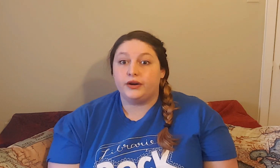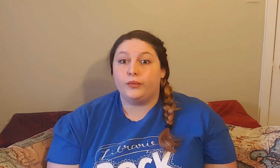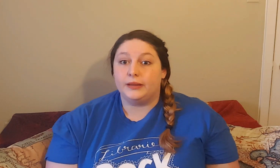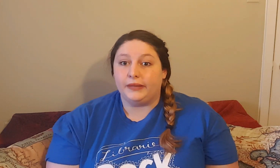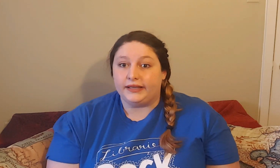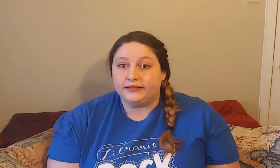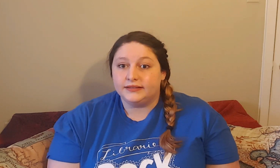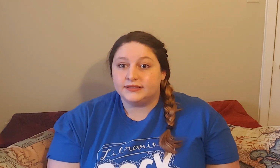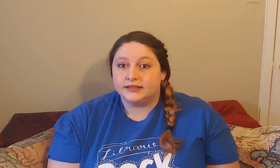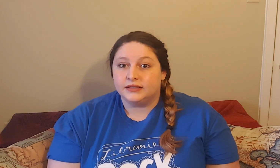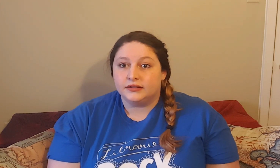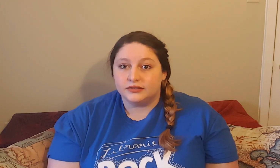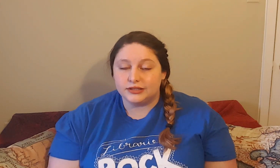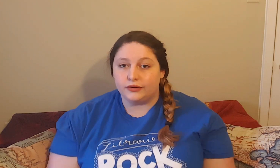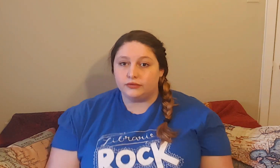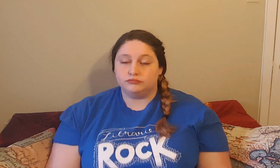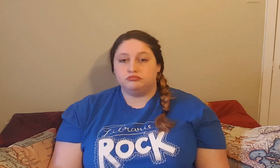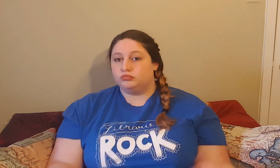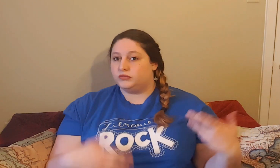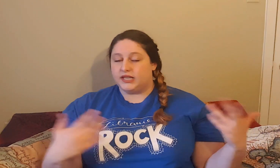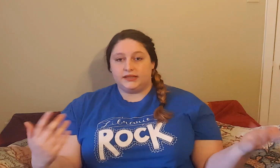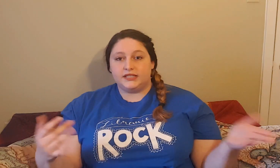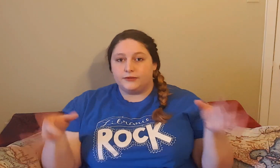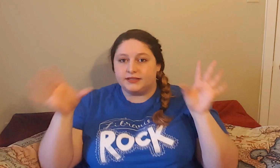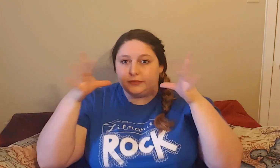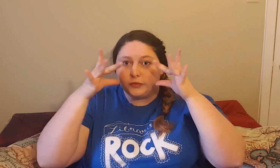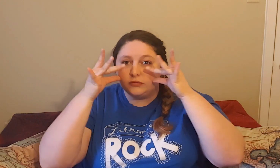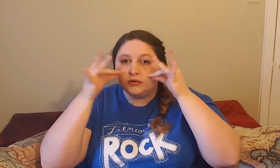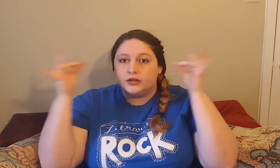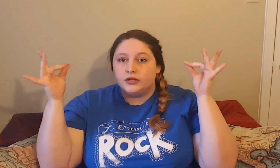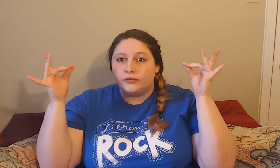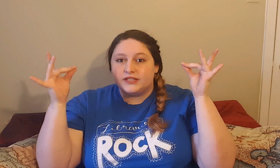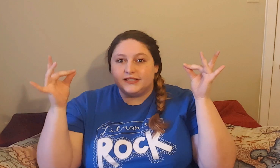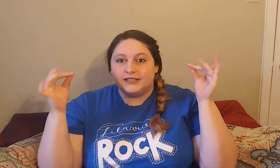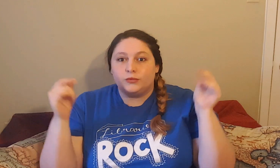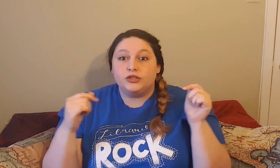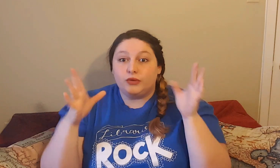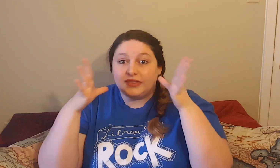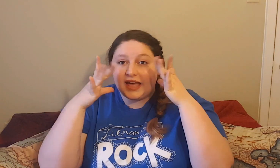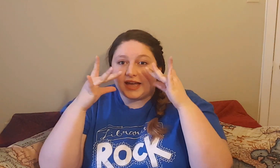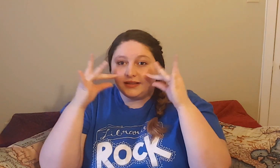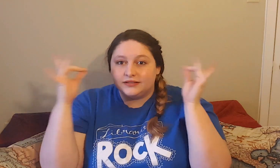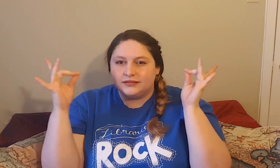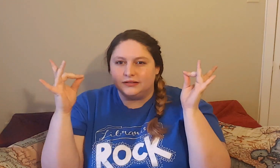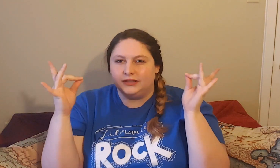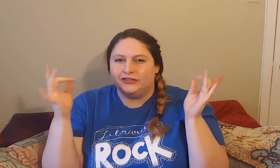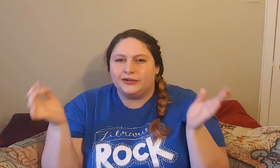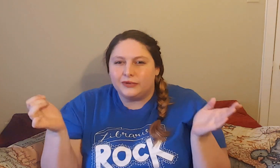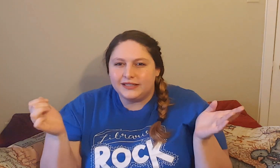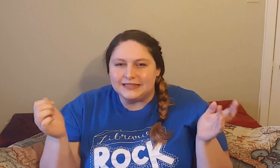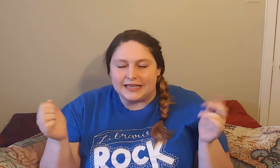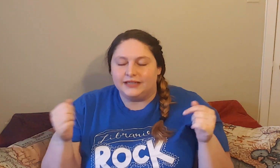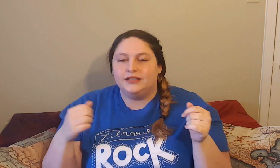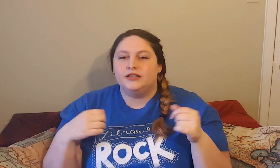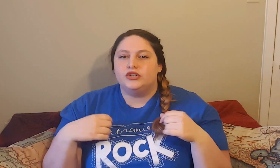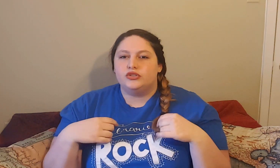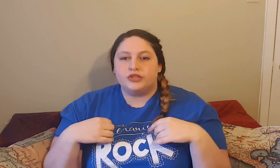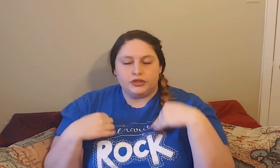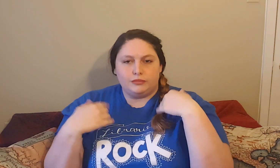what it means. So take this for example. We see someone doing that. And you're like, what is that? So you